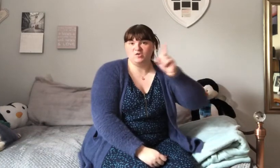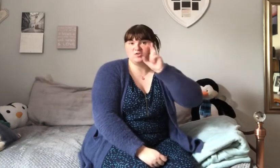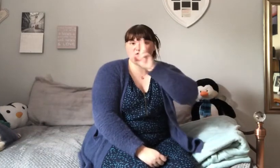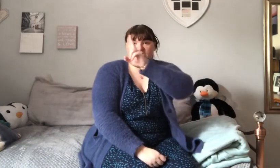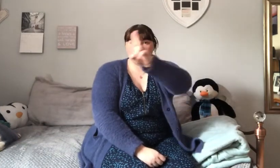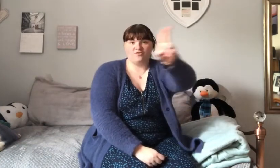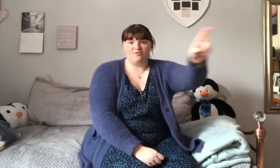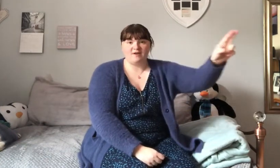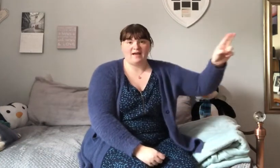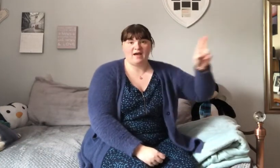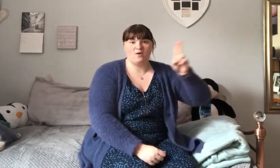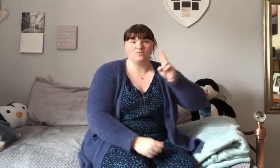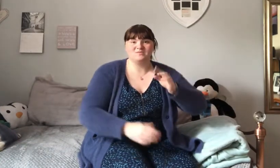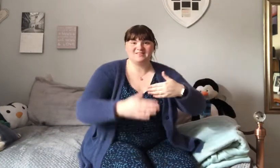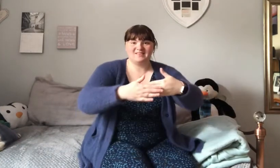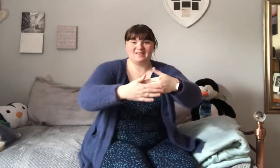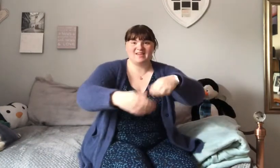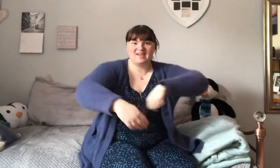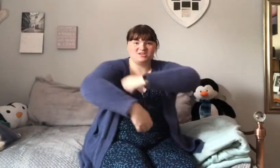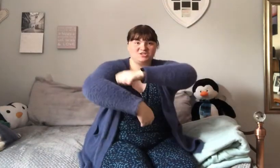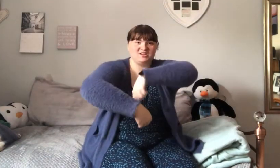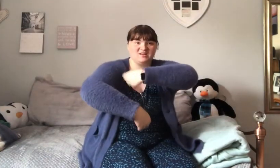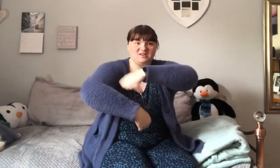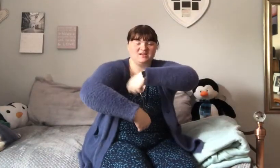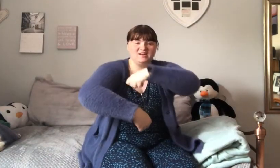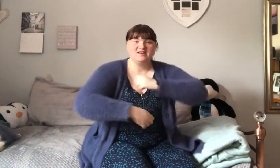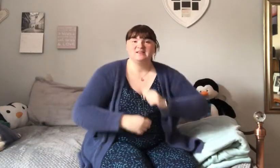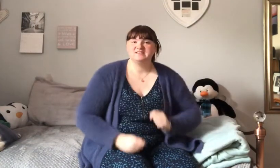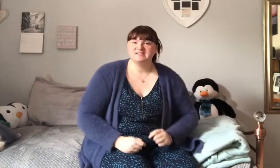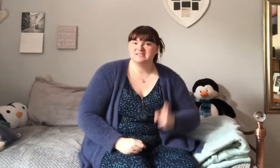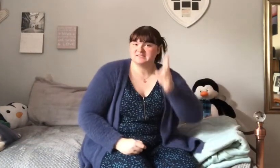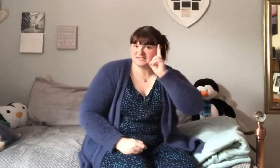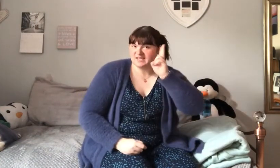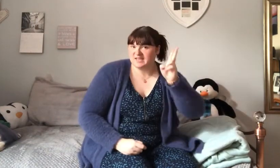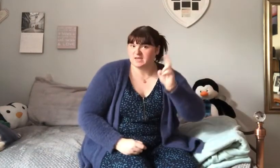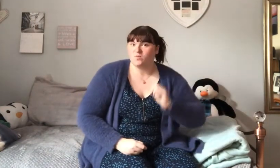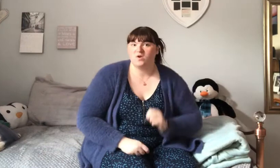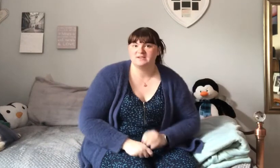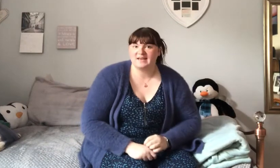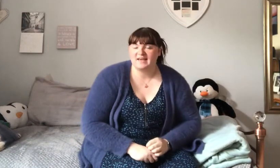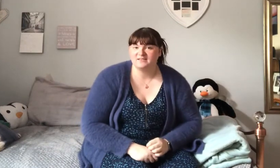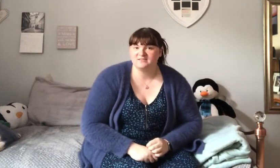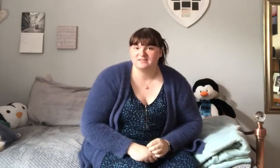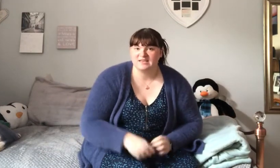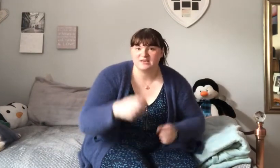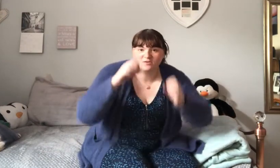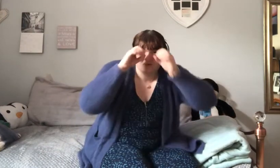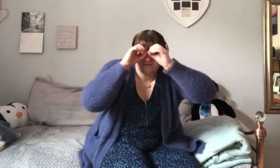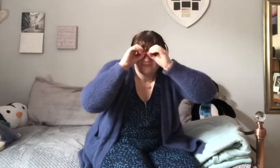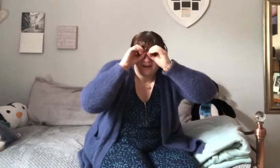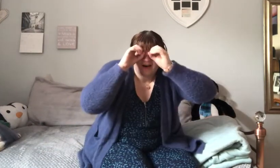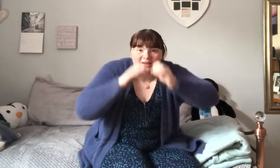looked around the kitchen to see what else he could